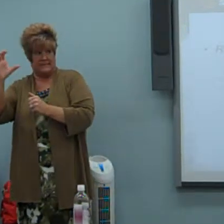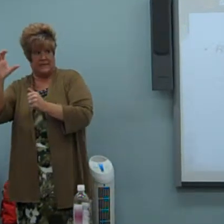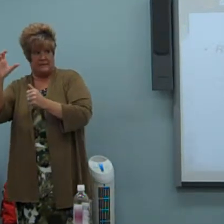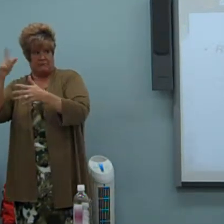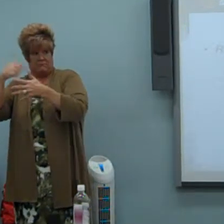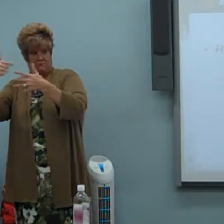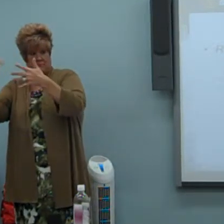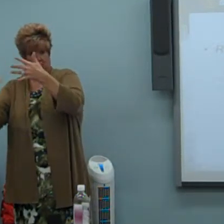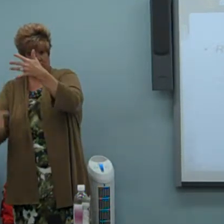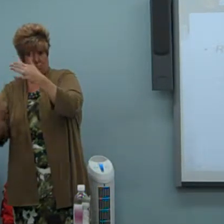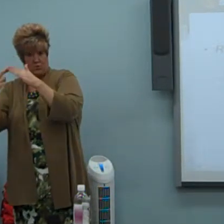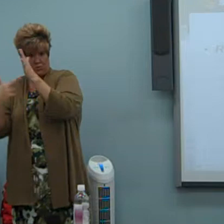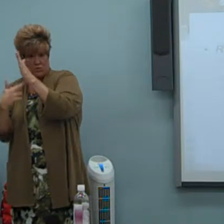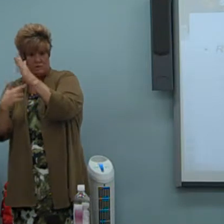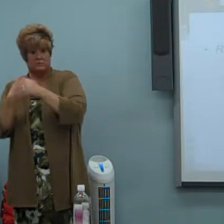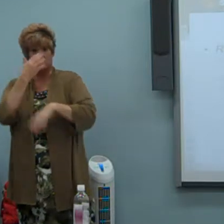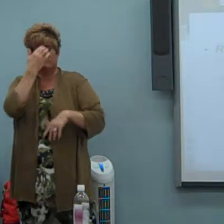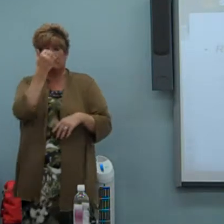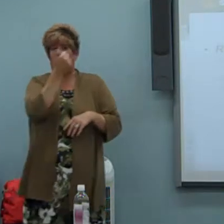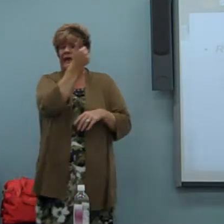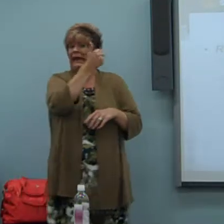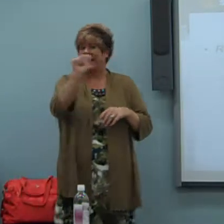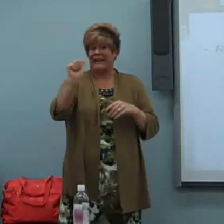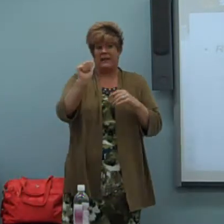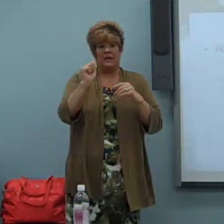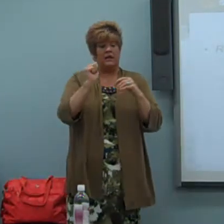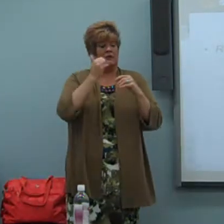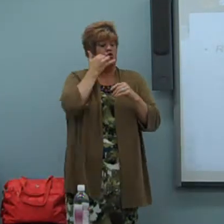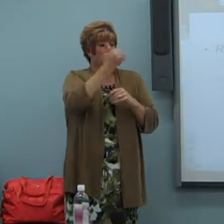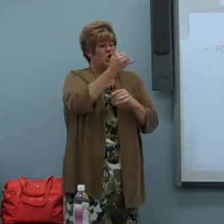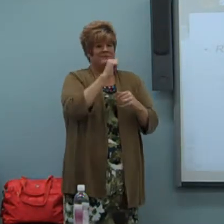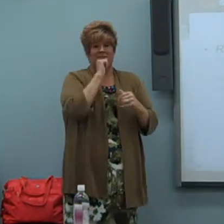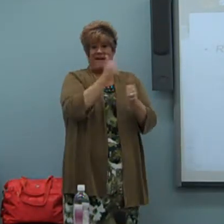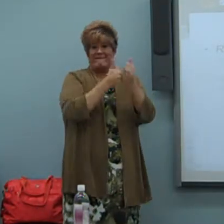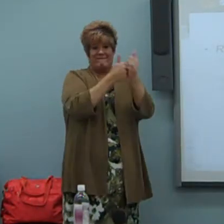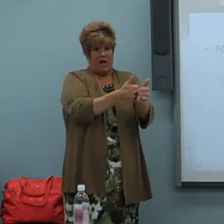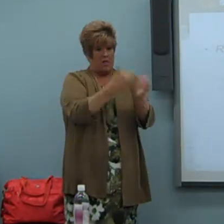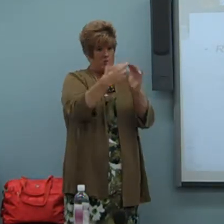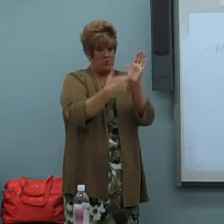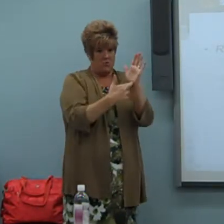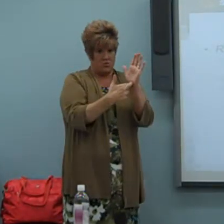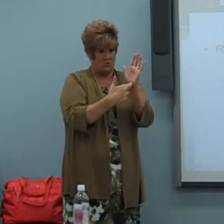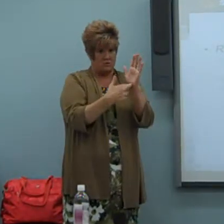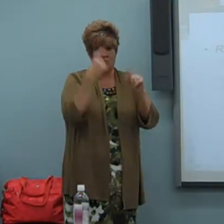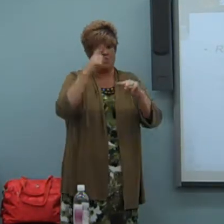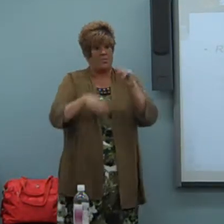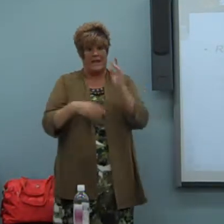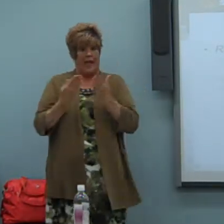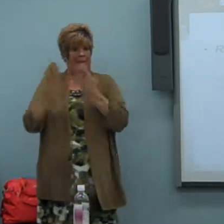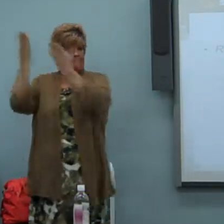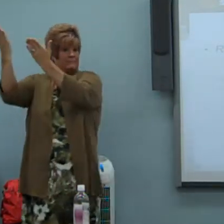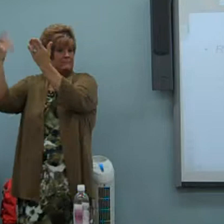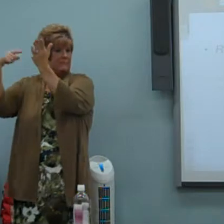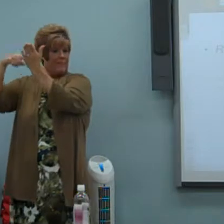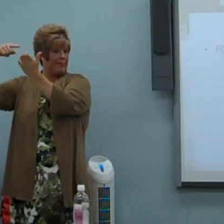then we have to follow the FCC rules and all of the regulations that are following with that. So if that phone call doesn't follow the